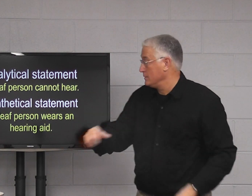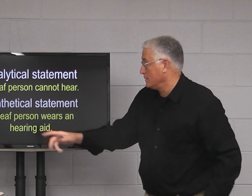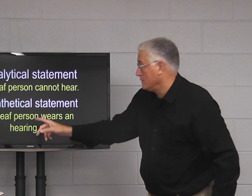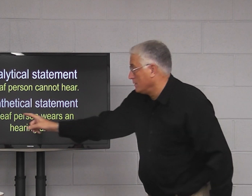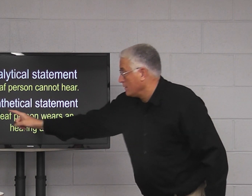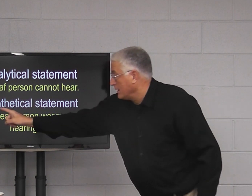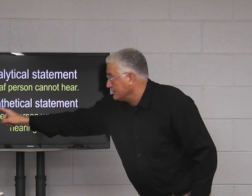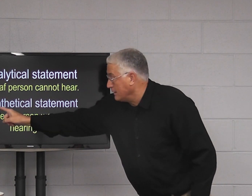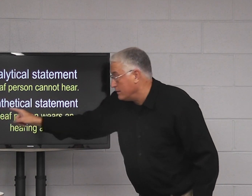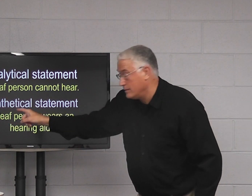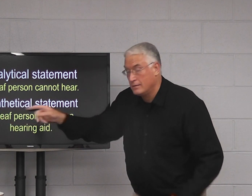is